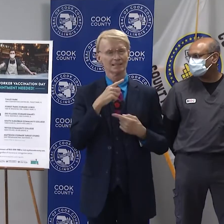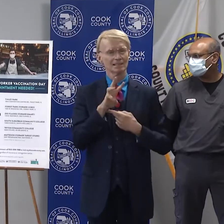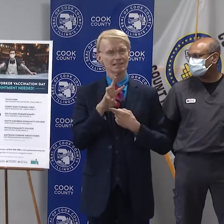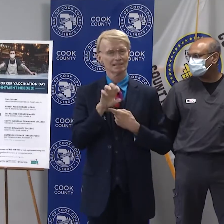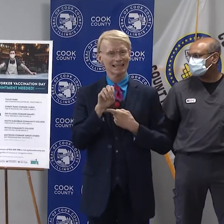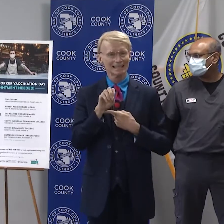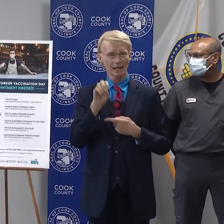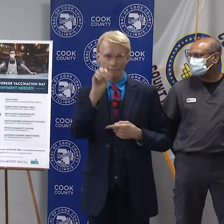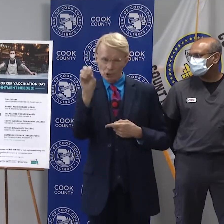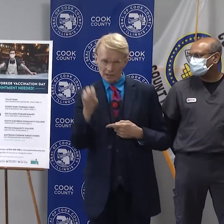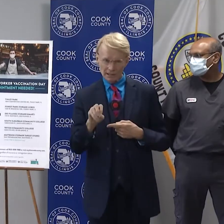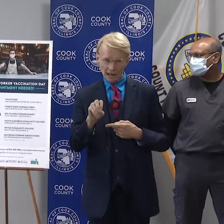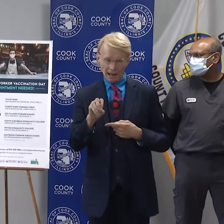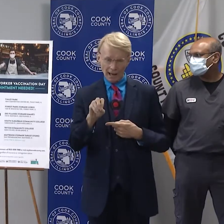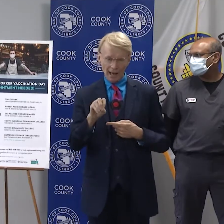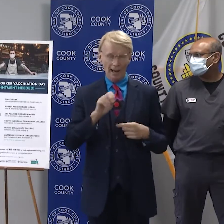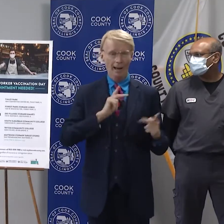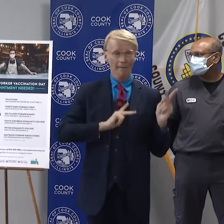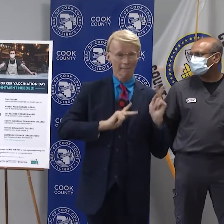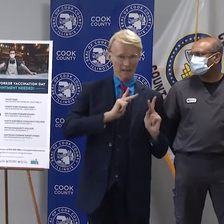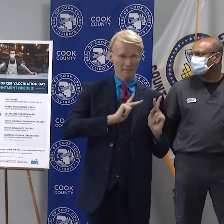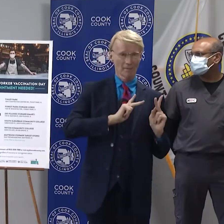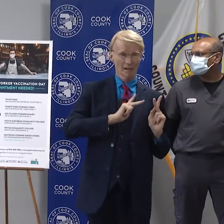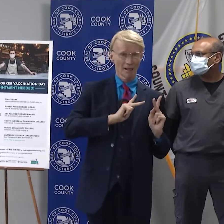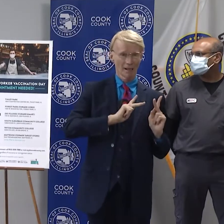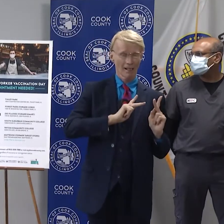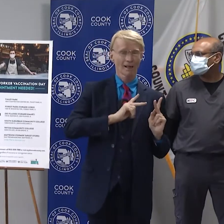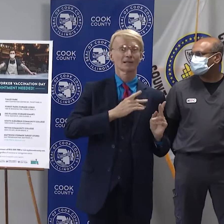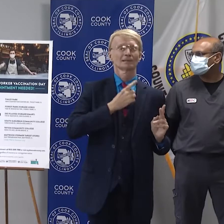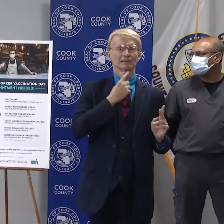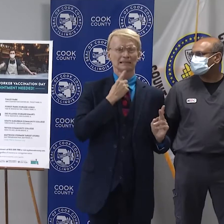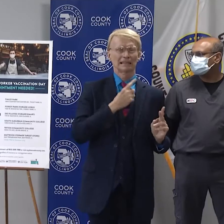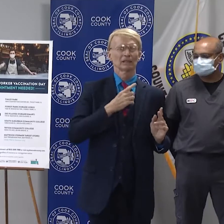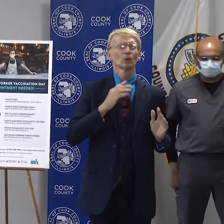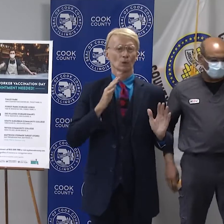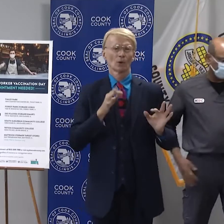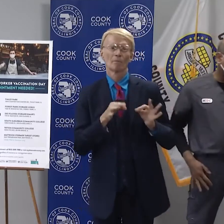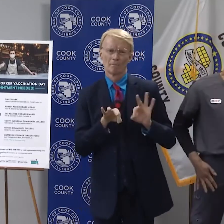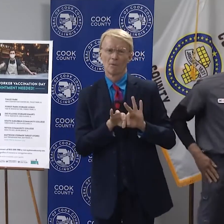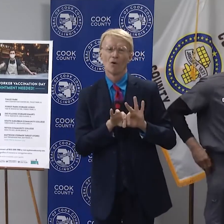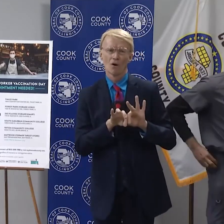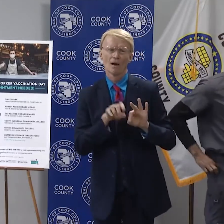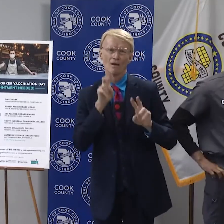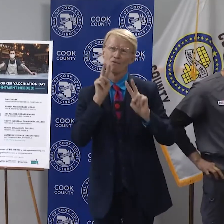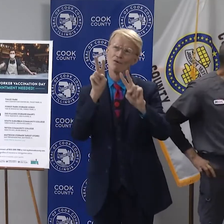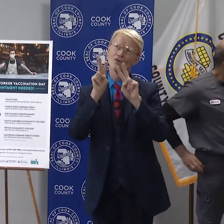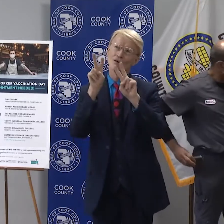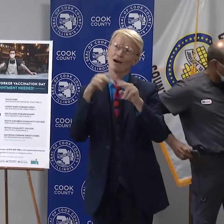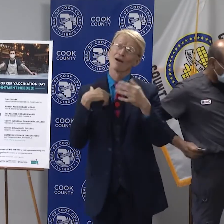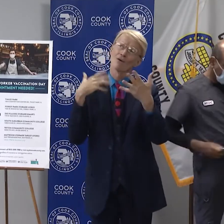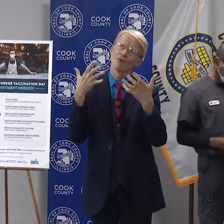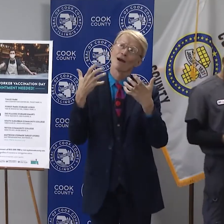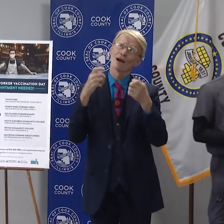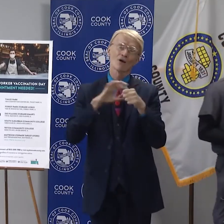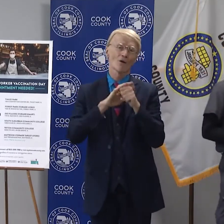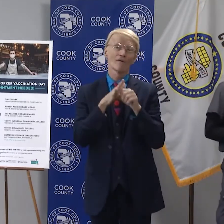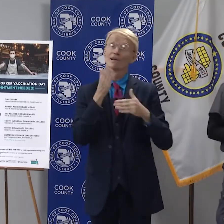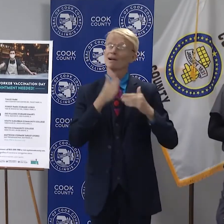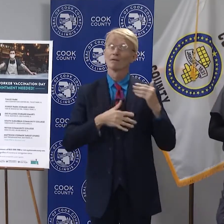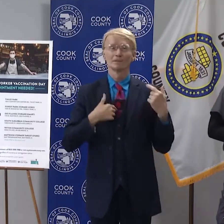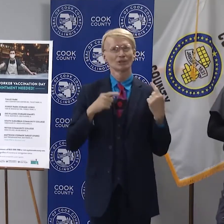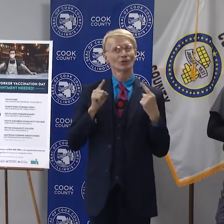the people returning to a restaurant say returning to a restaurant is one of the most important things they look forward to as